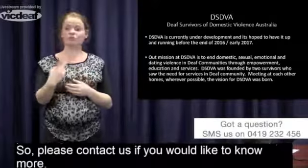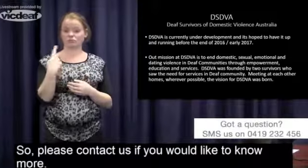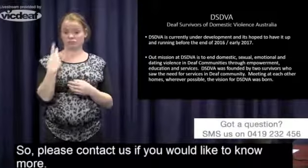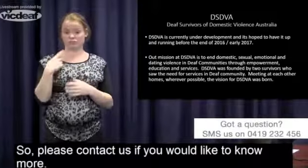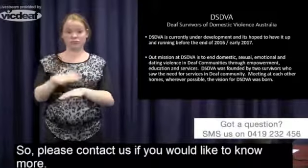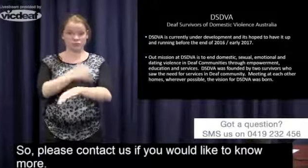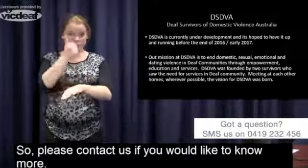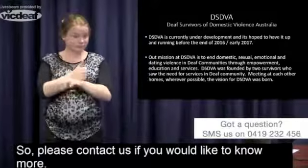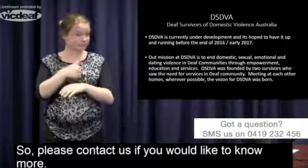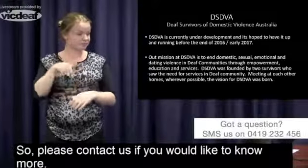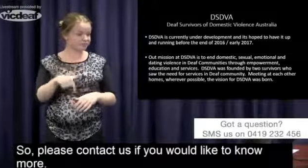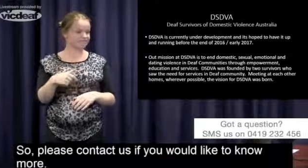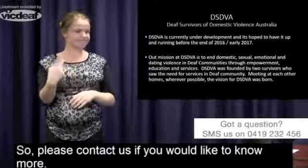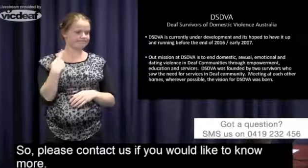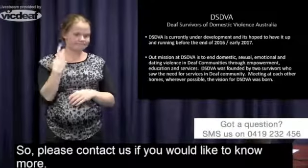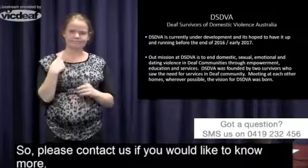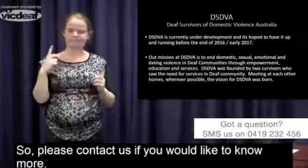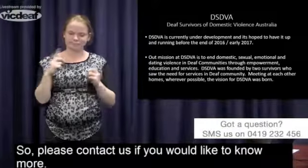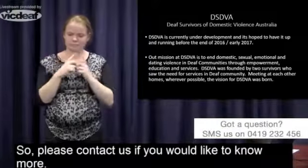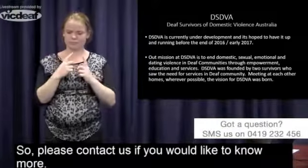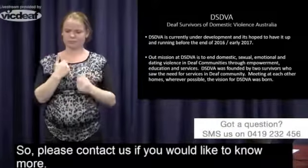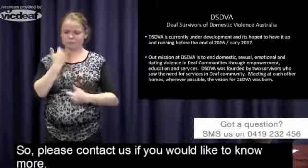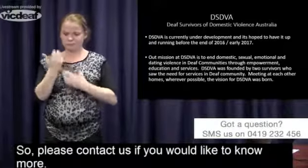We aim to empower the community and provide services